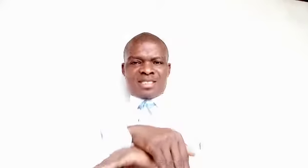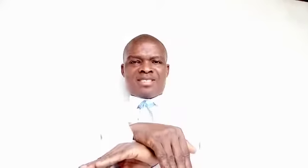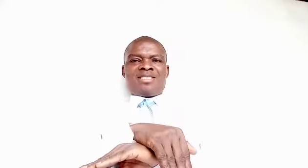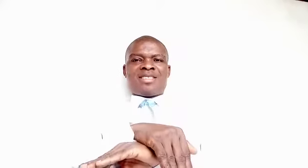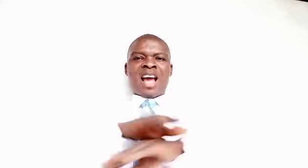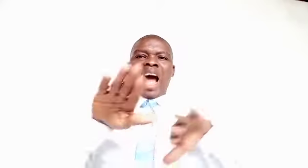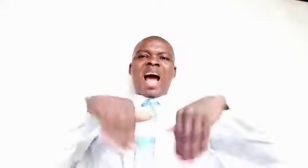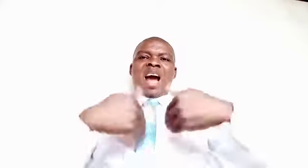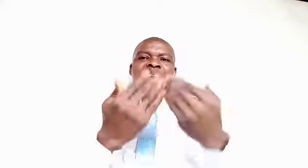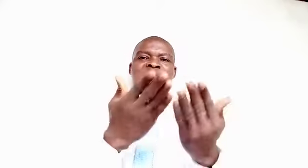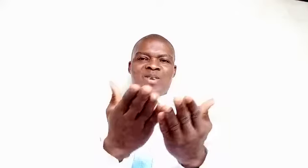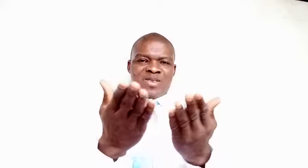How?